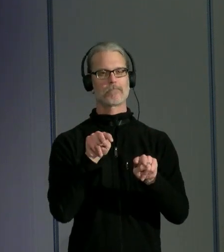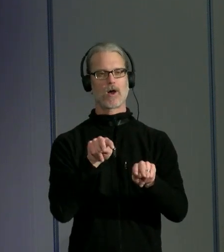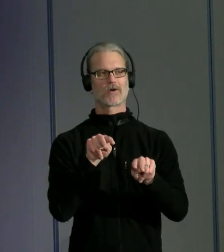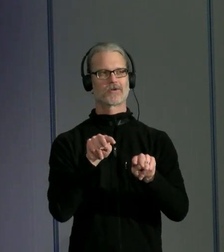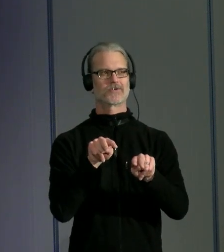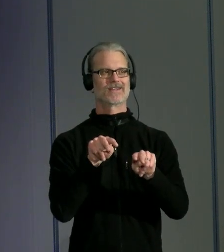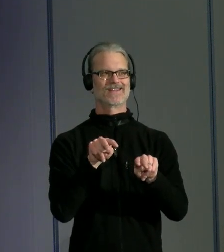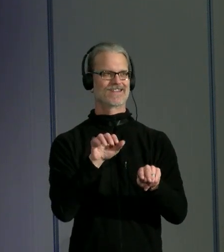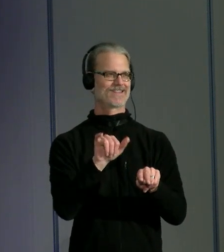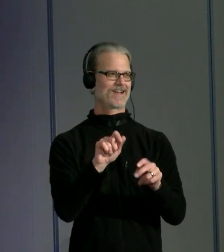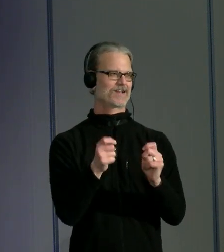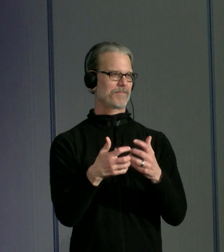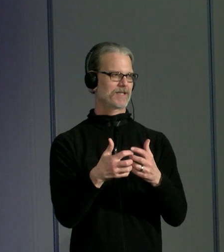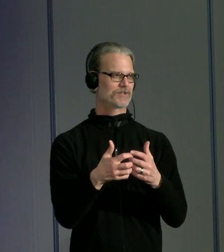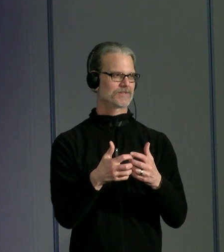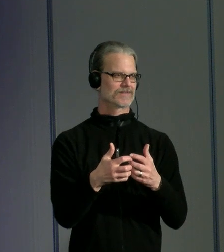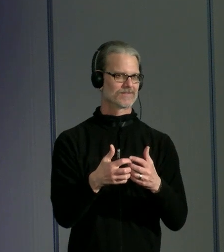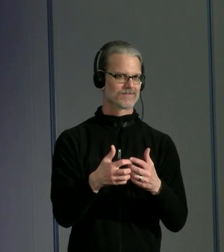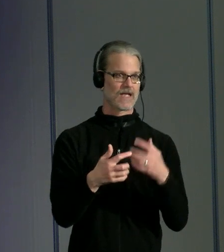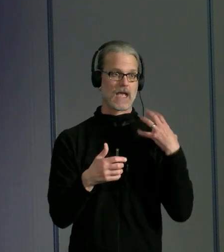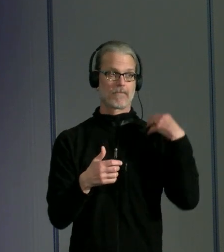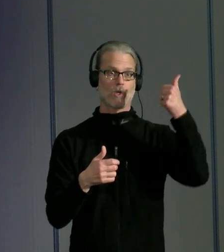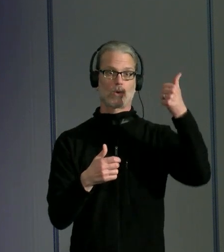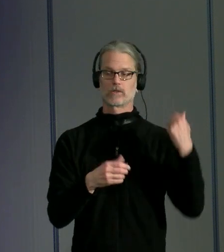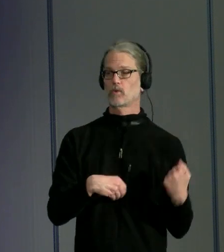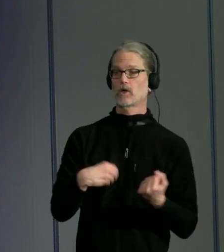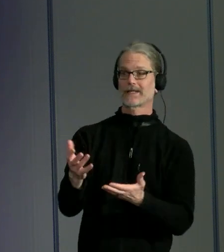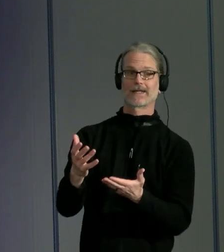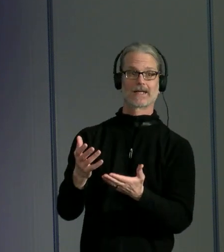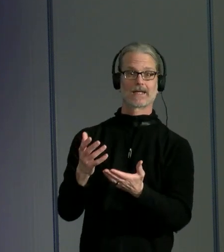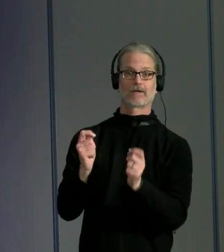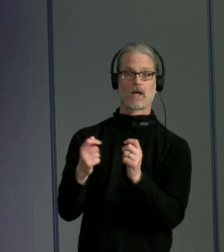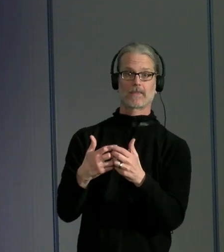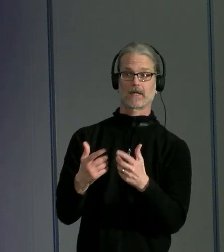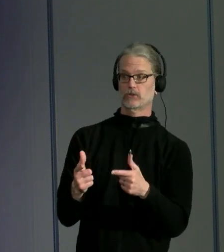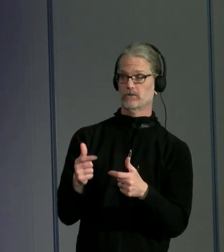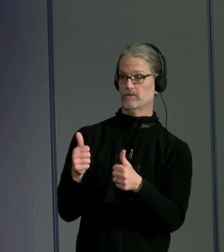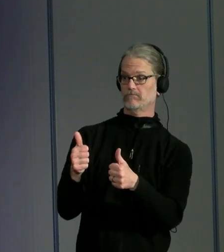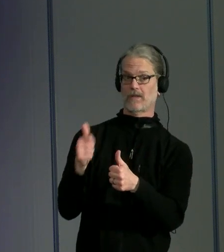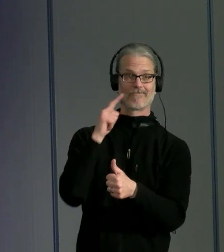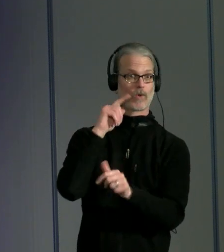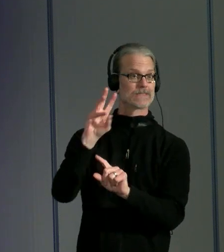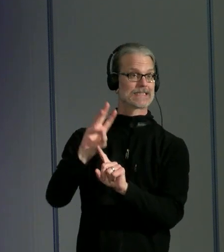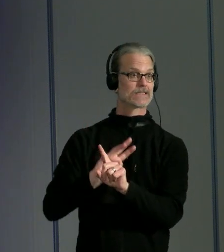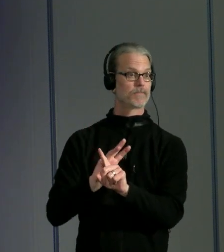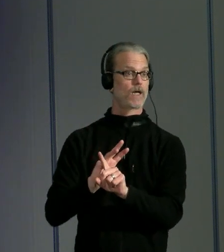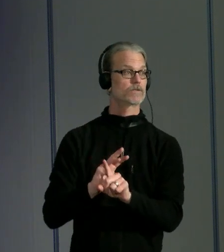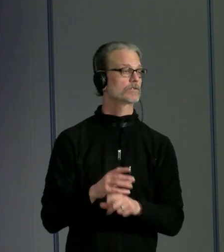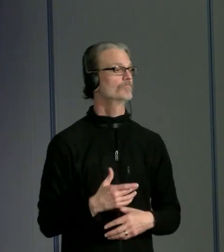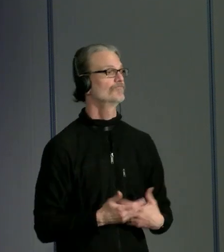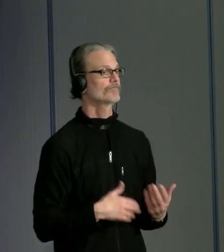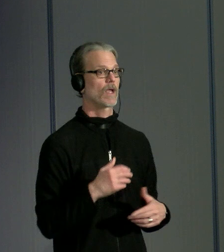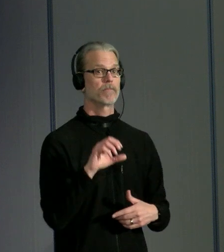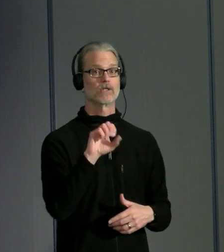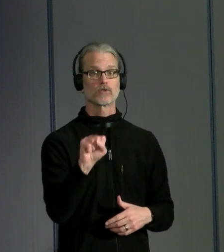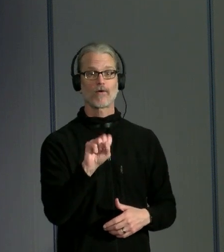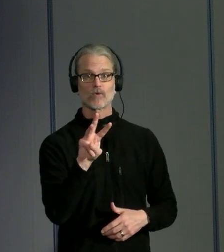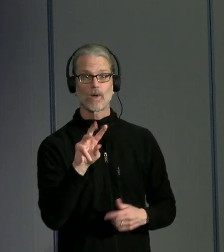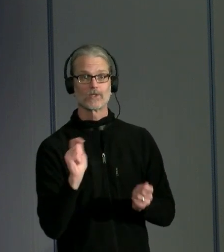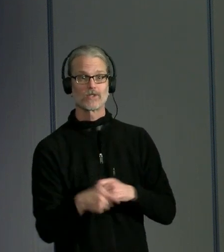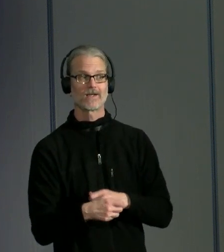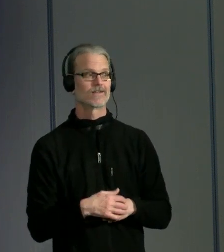that accommodation. Employers will furnish accommodation and it works great for 6 months, but software changes